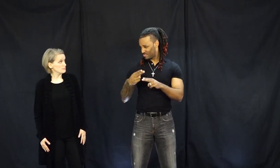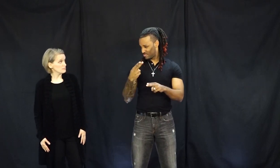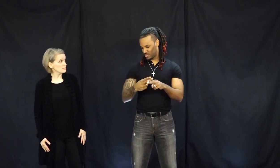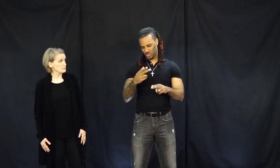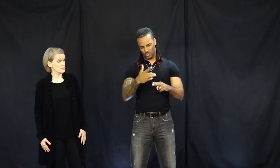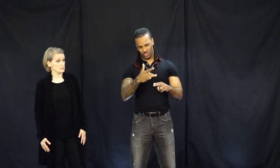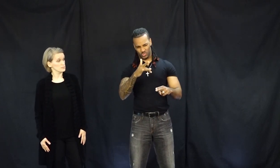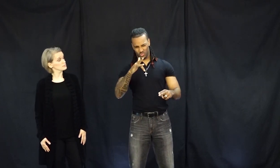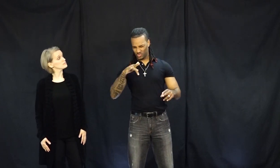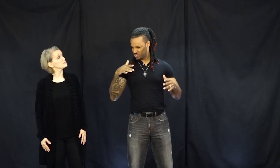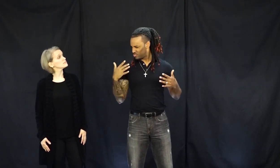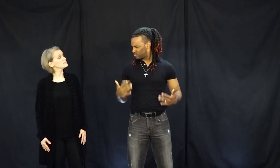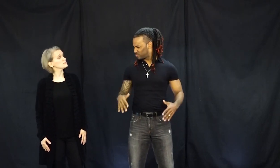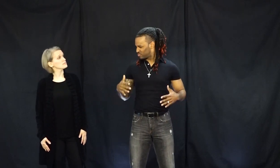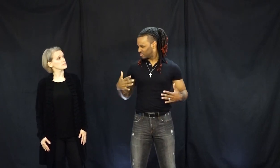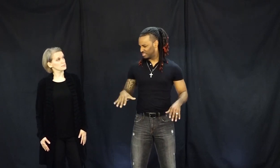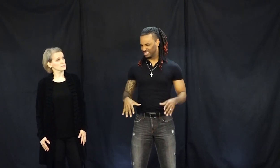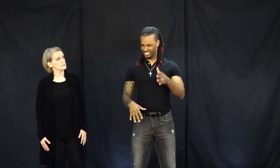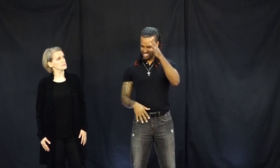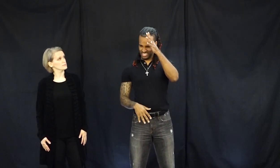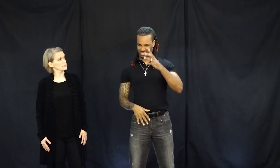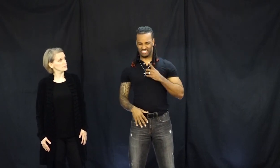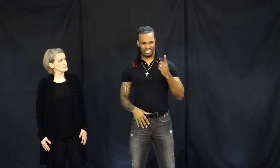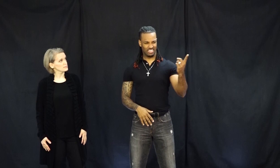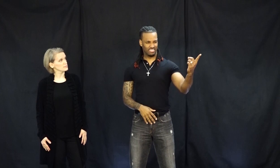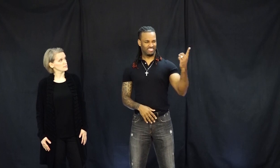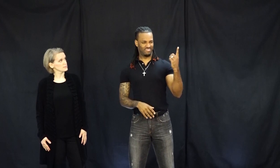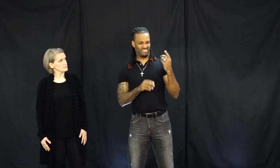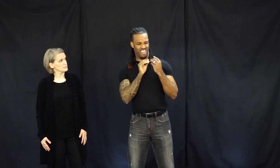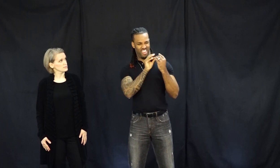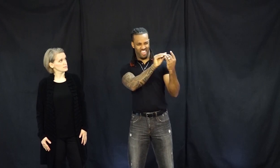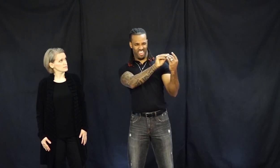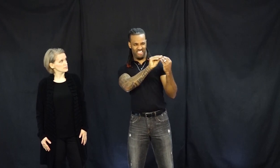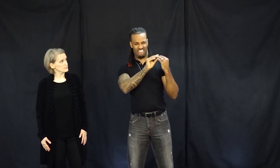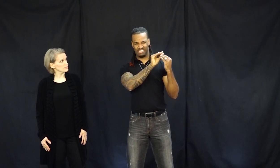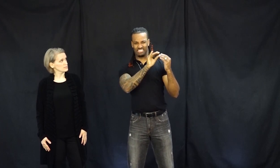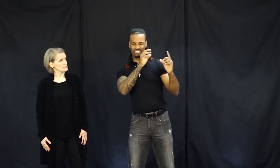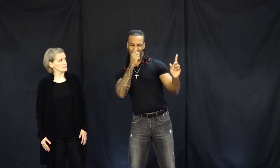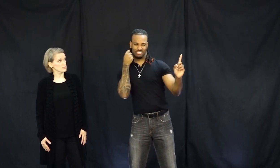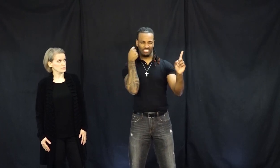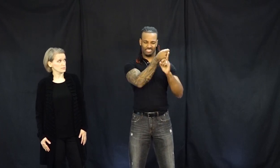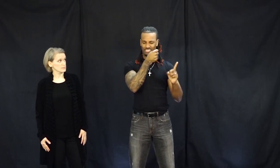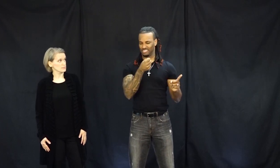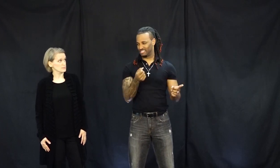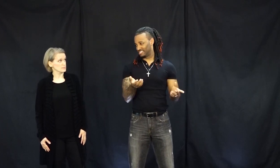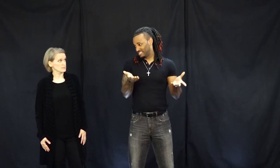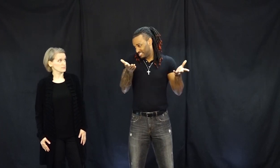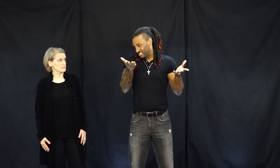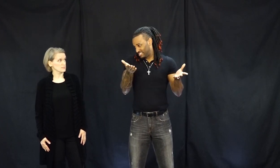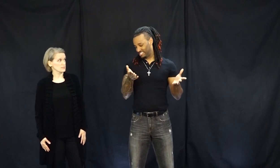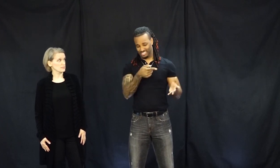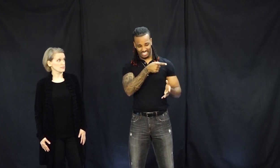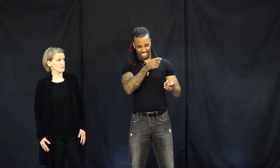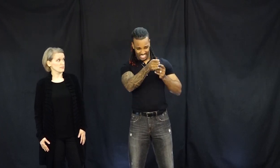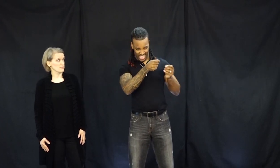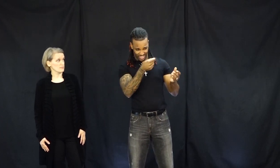an accelerated course of study when I got sort of out of sorts with a buddy of yours. I may have punched him. It's a blur. Sir, he handles